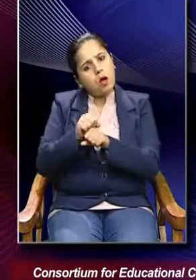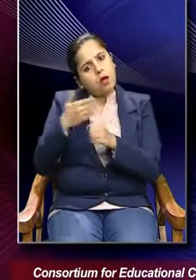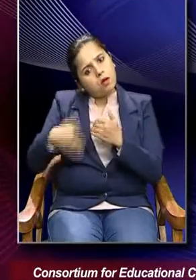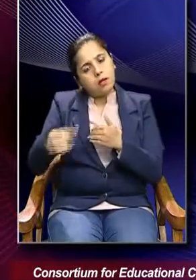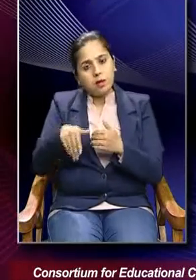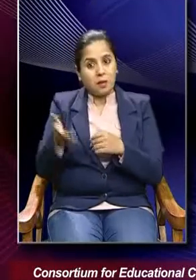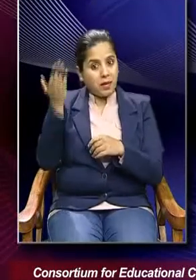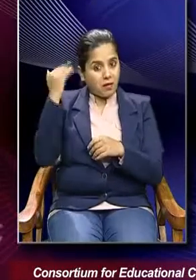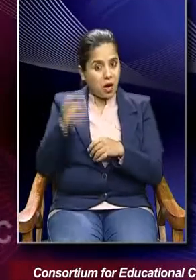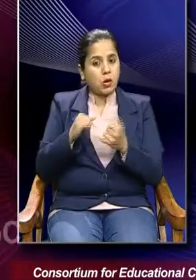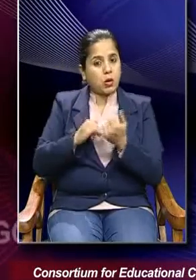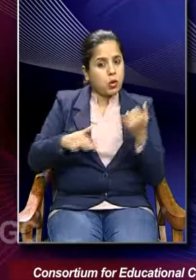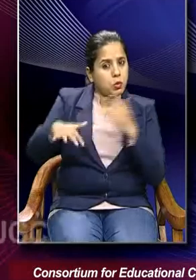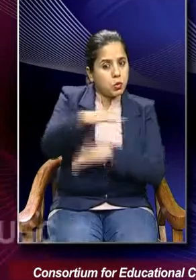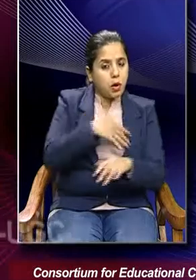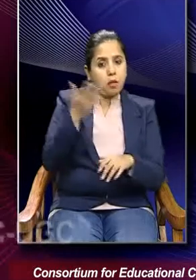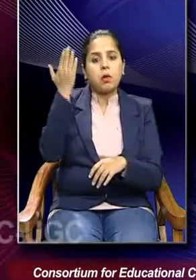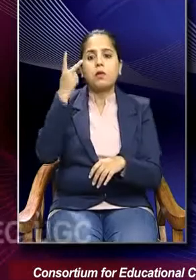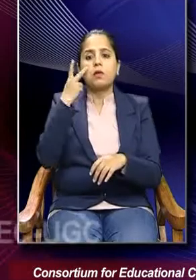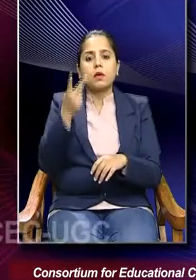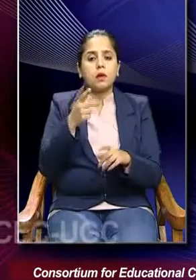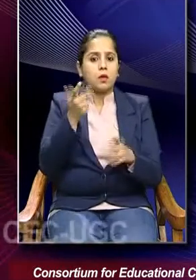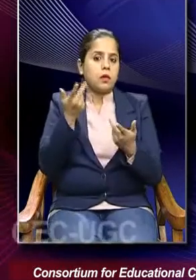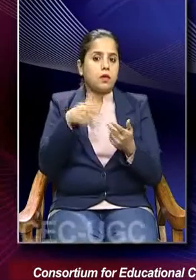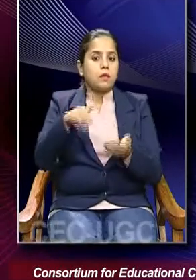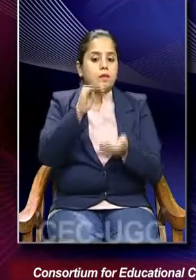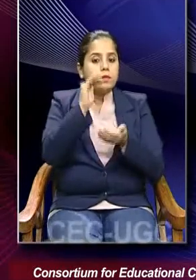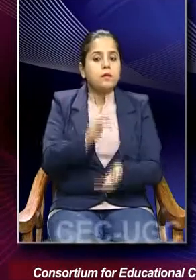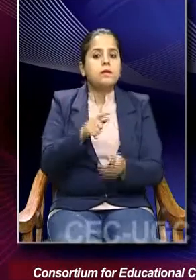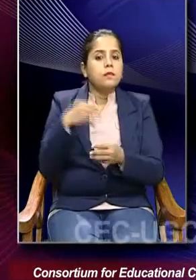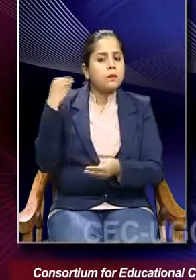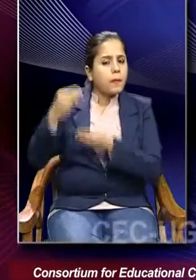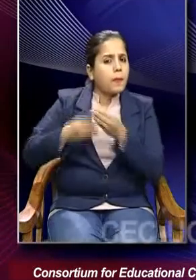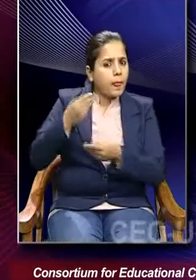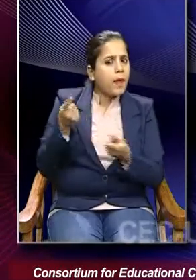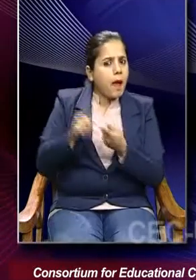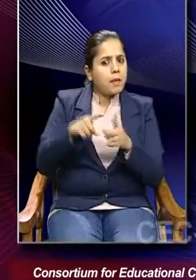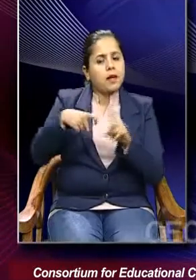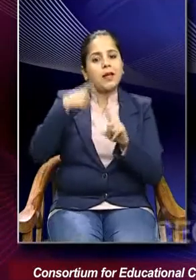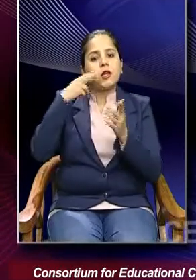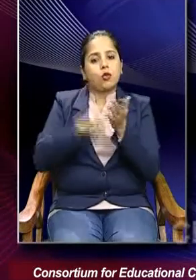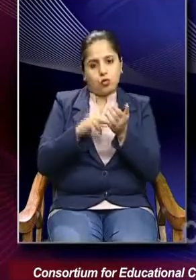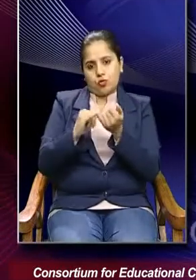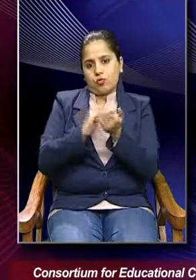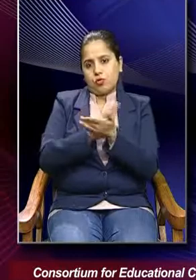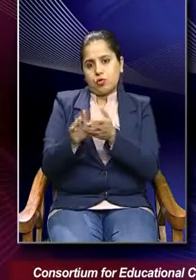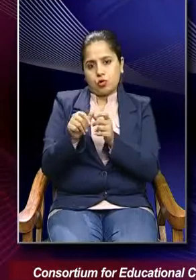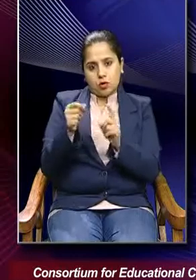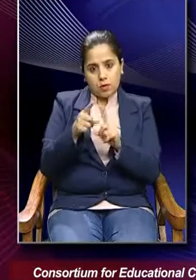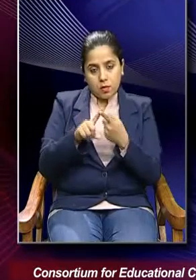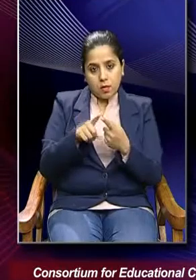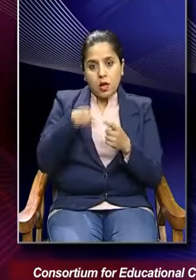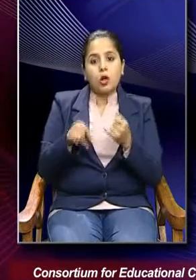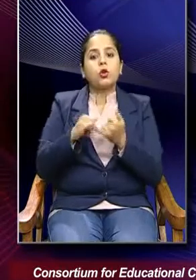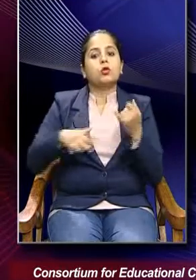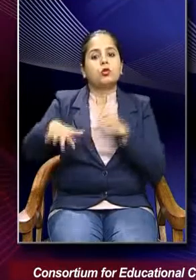primitive types of society where kinship was hereditary, it could be dependent on an individual, but when society